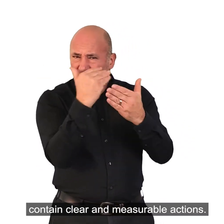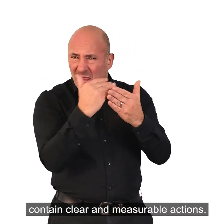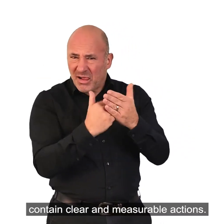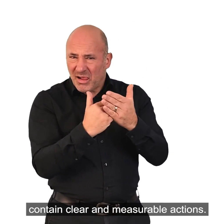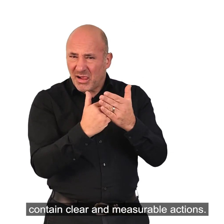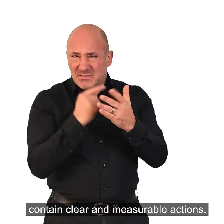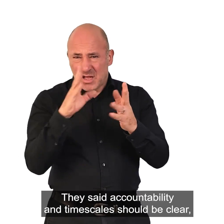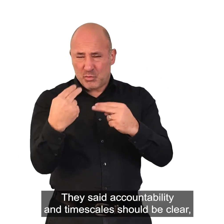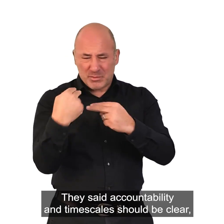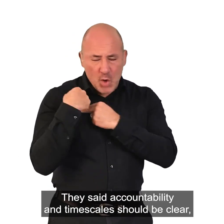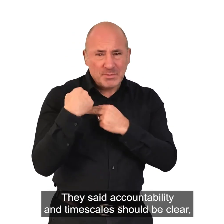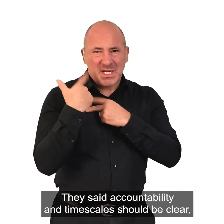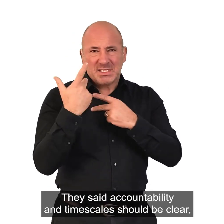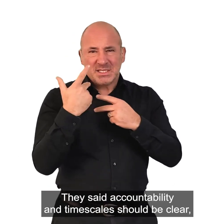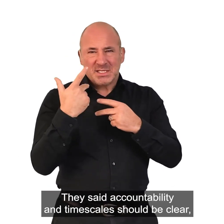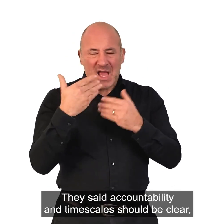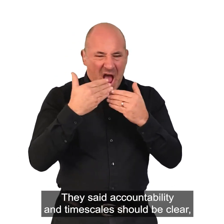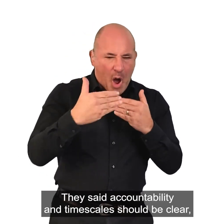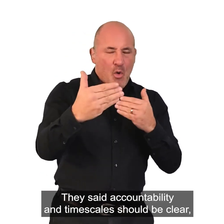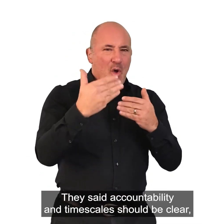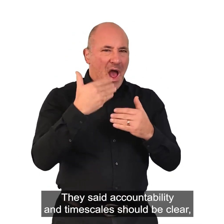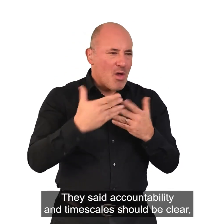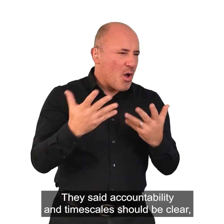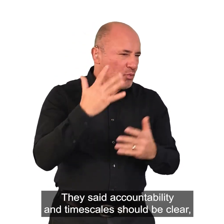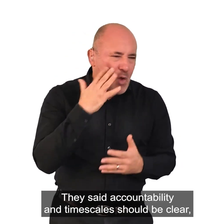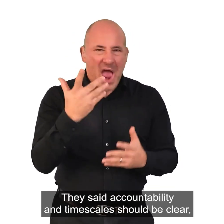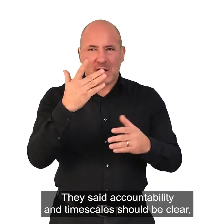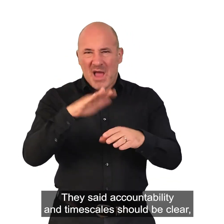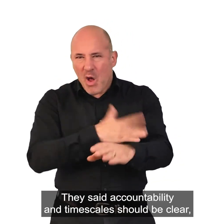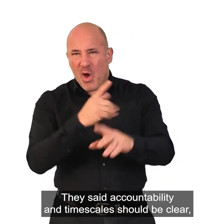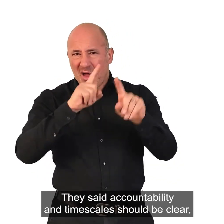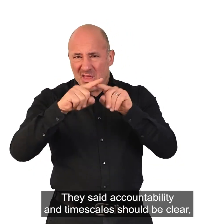actions. They said accountability and timescale should be clear,